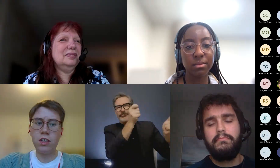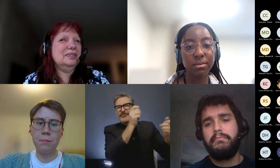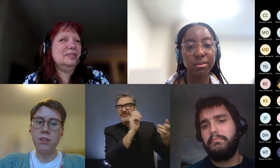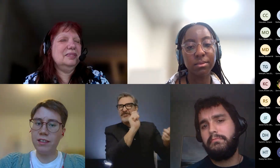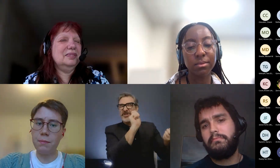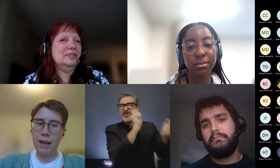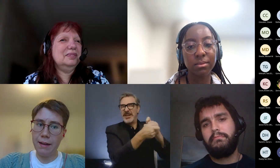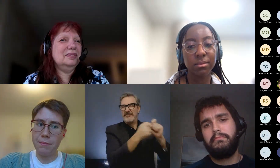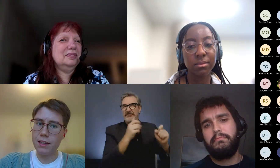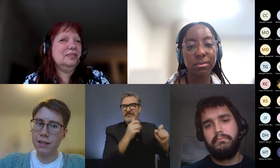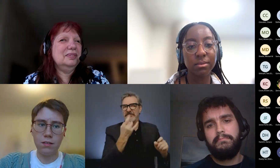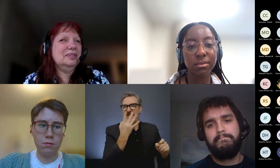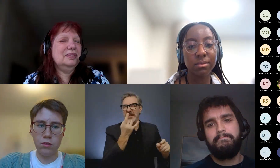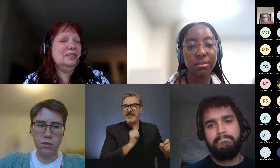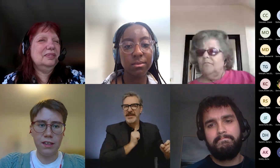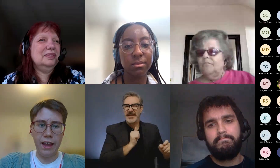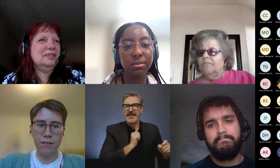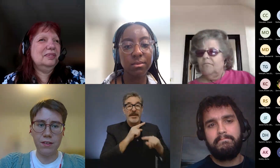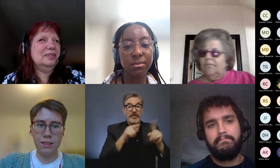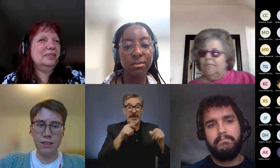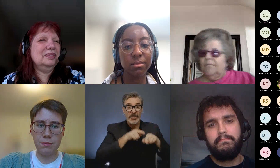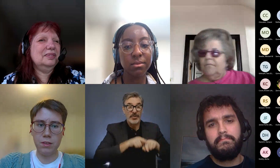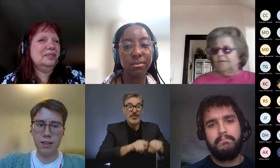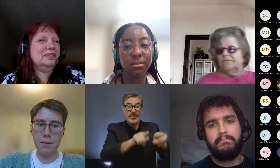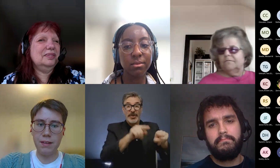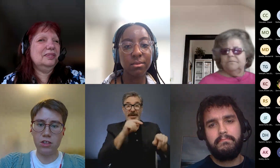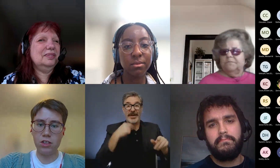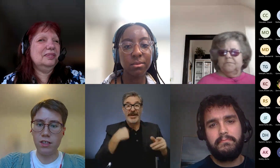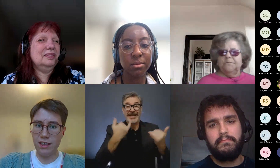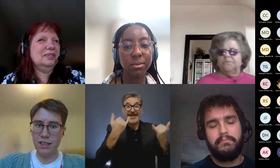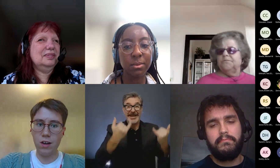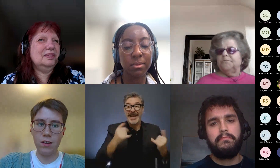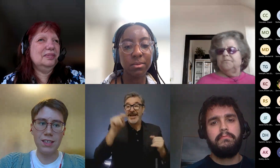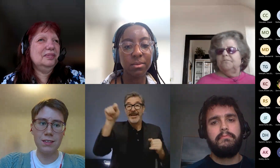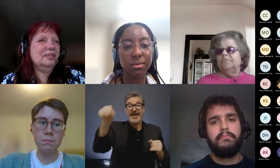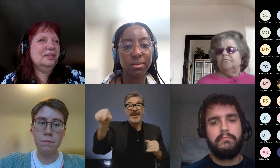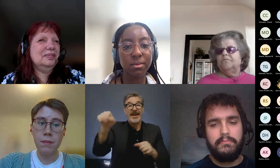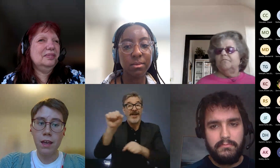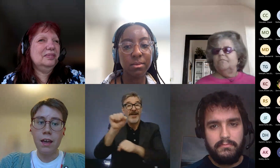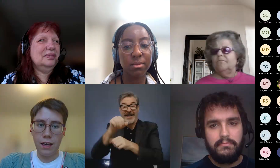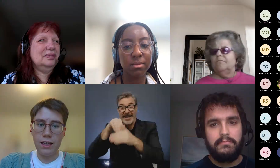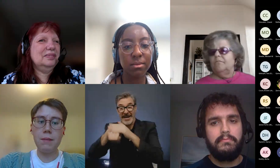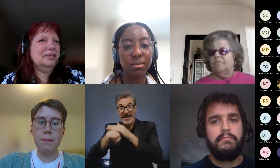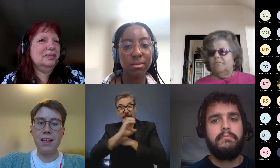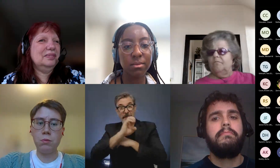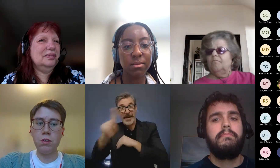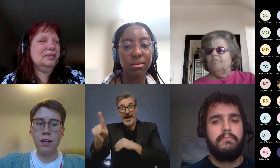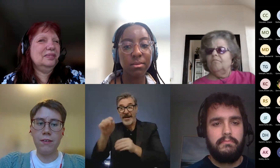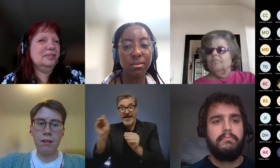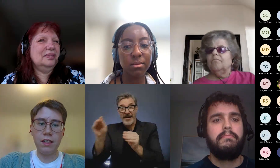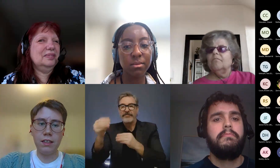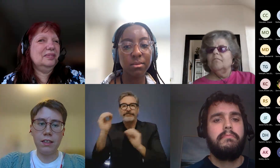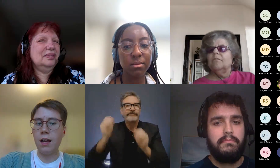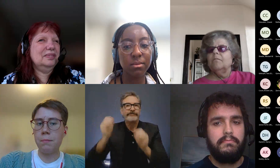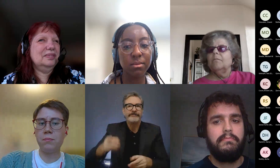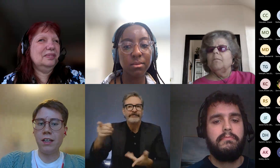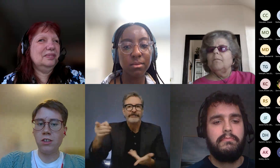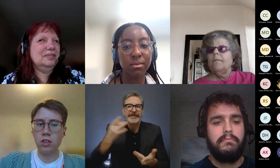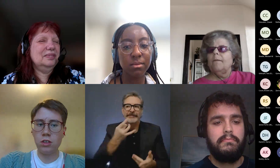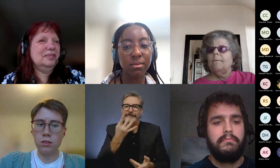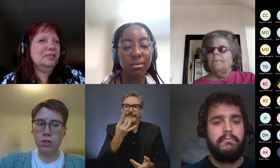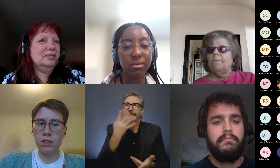started this job during the pandemic, I don't currently have a similar accommodation in the office. In my passport, I've outlined a